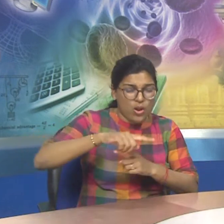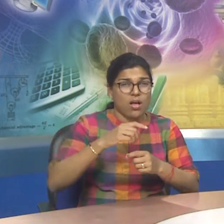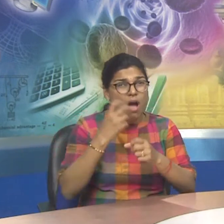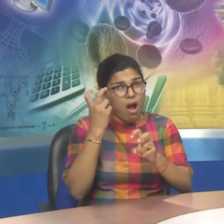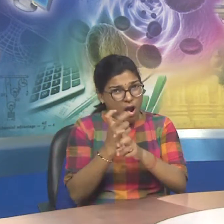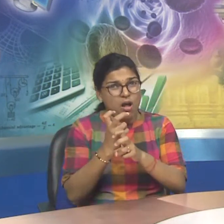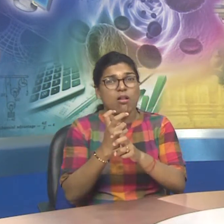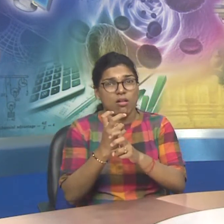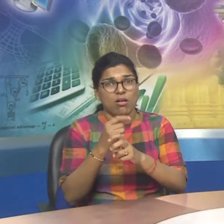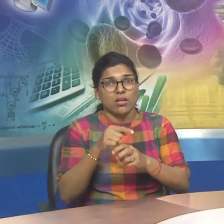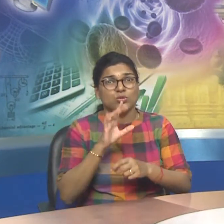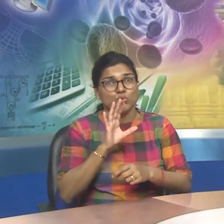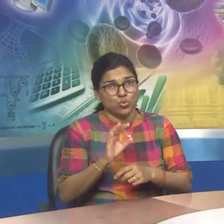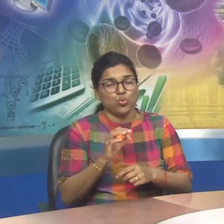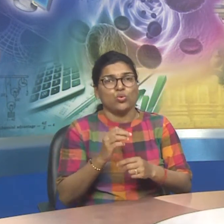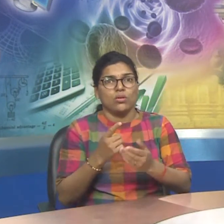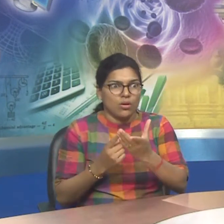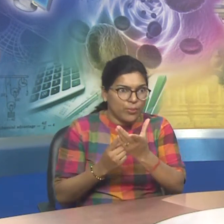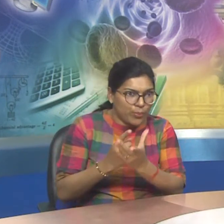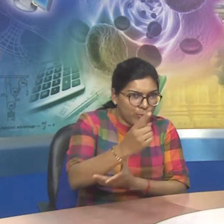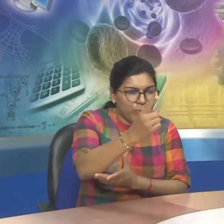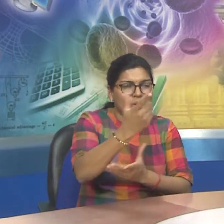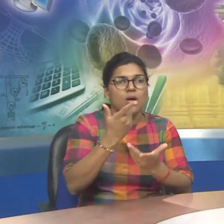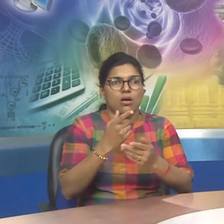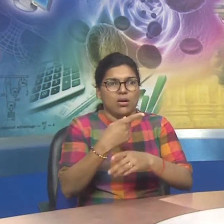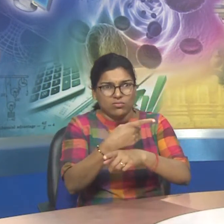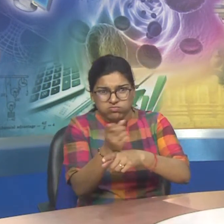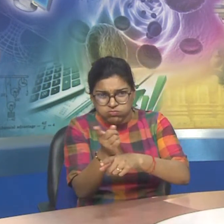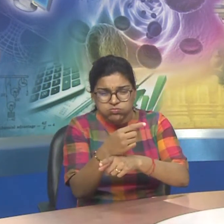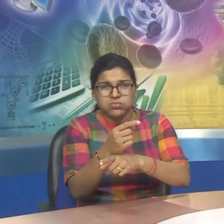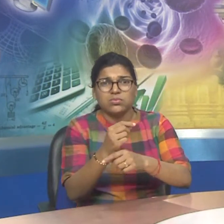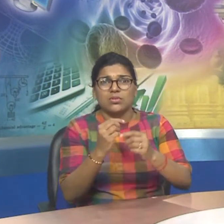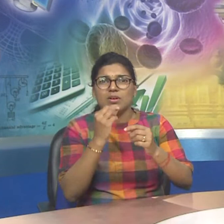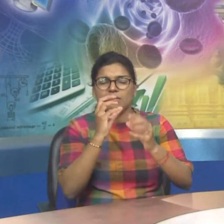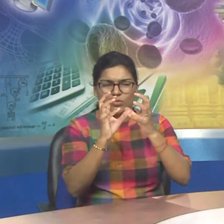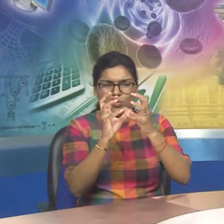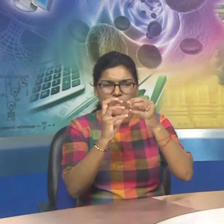The adults know the dangers of arms, yet they ignore them.